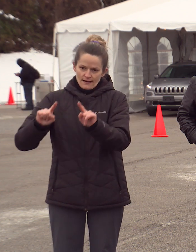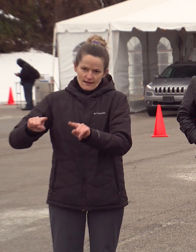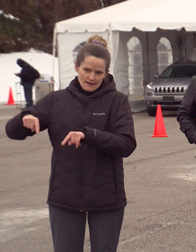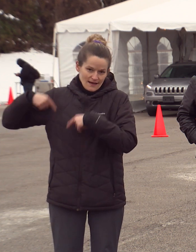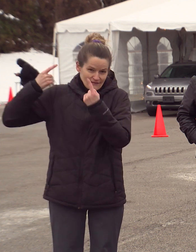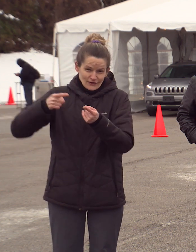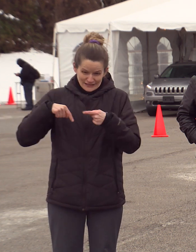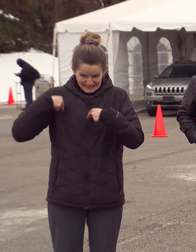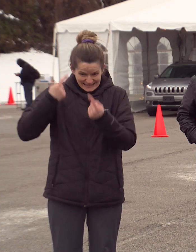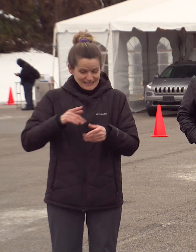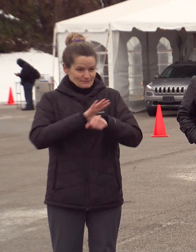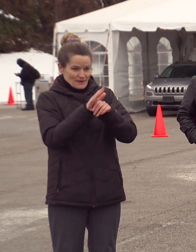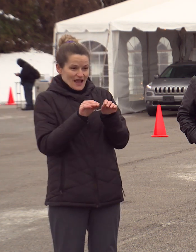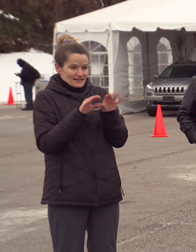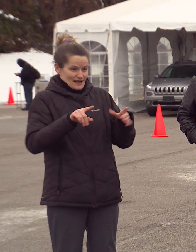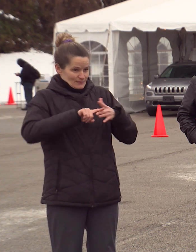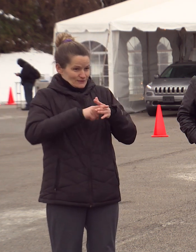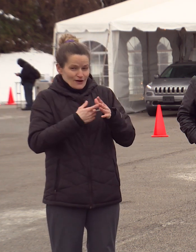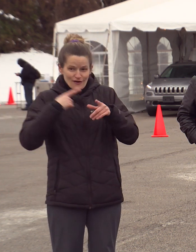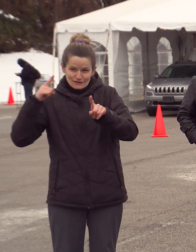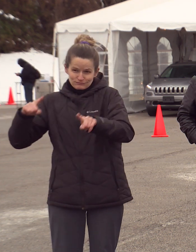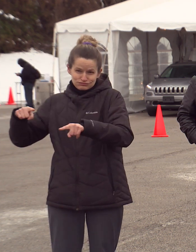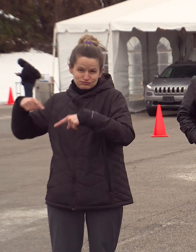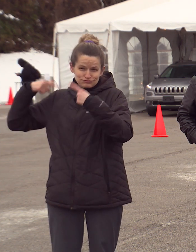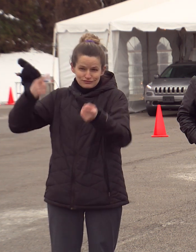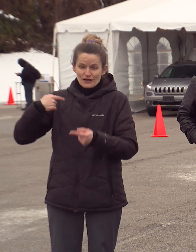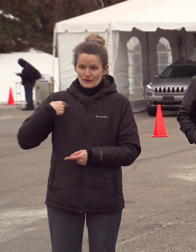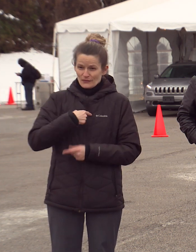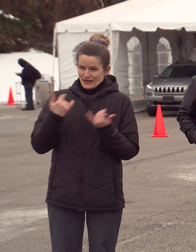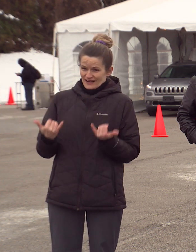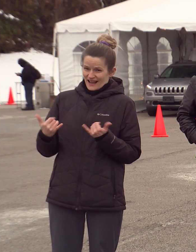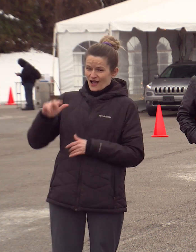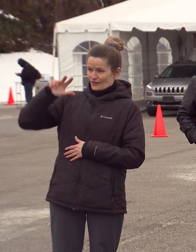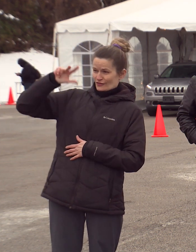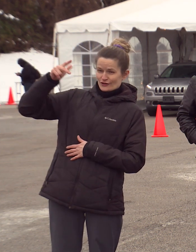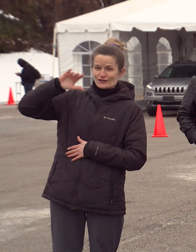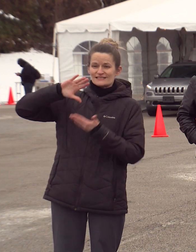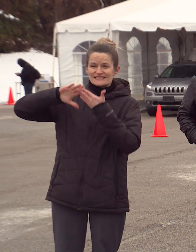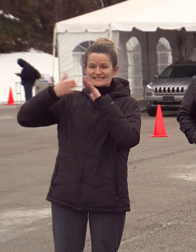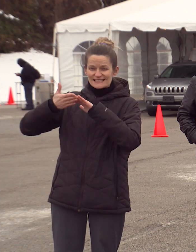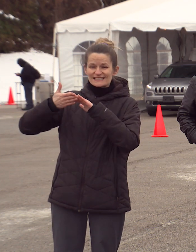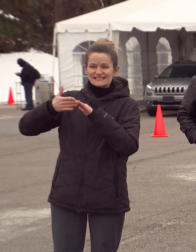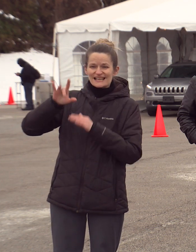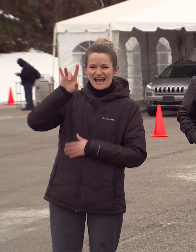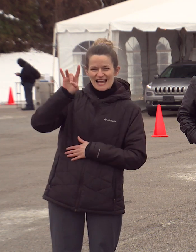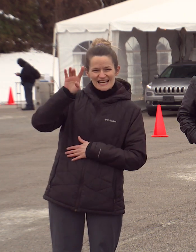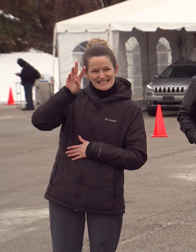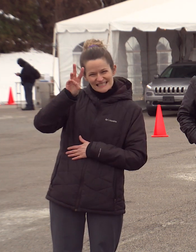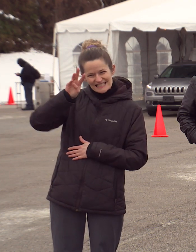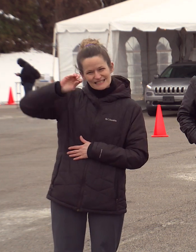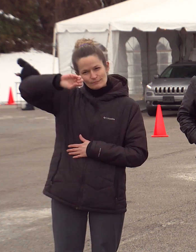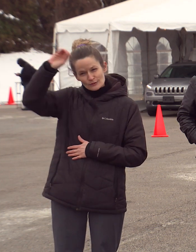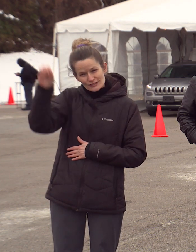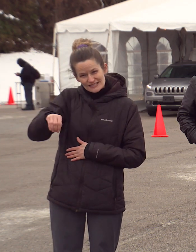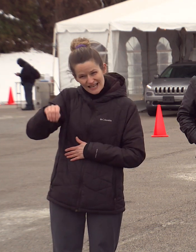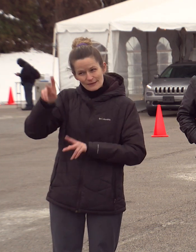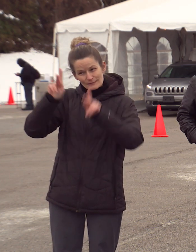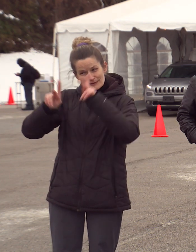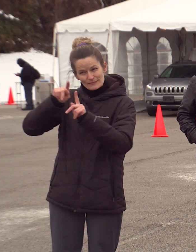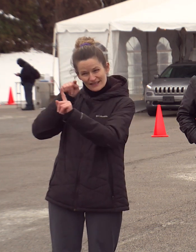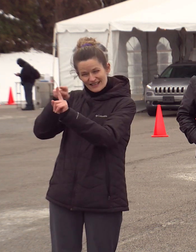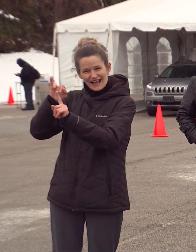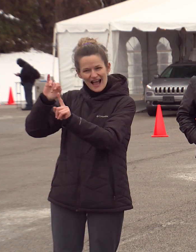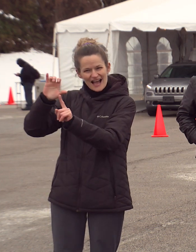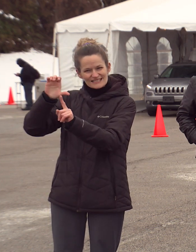of January 3rd, city hospitals were at 86% capacity in the ICU and 88% capacity in acute